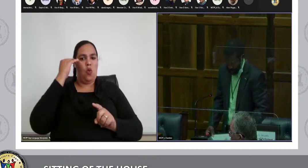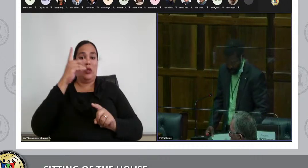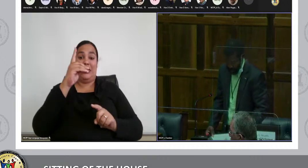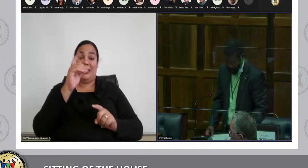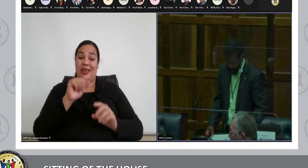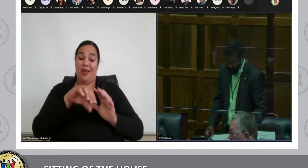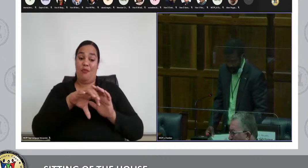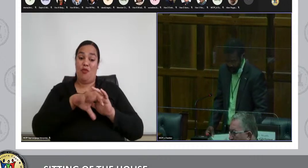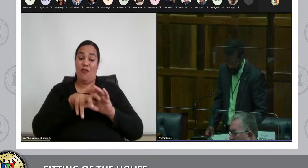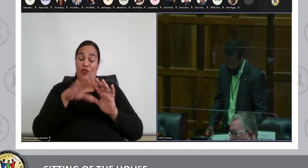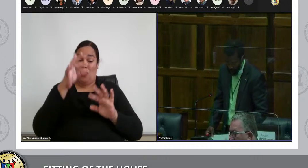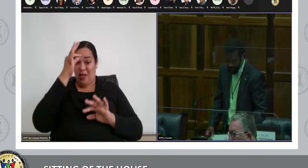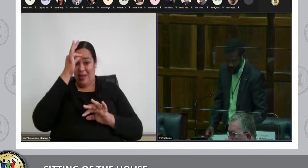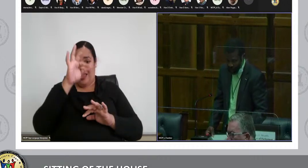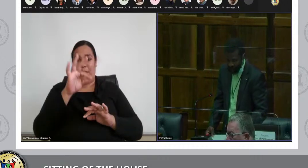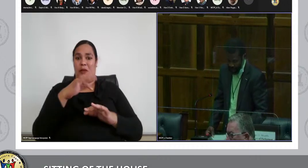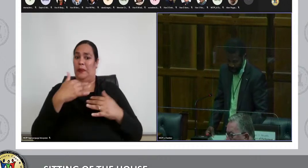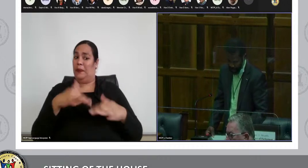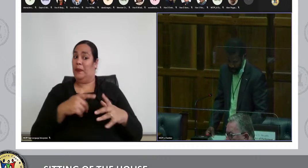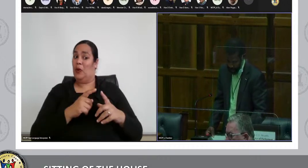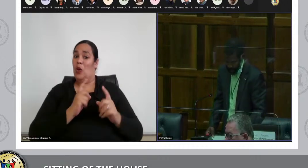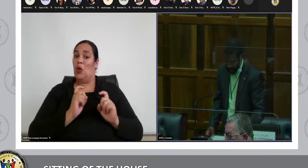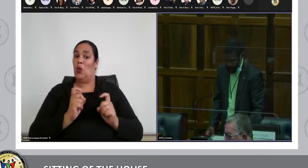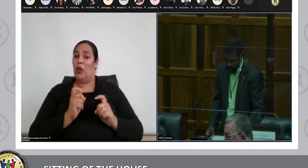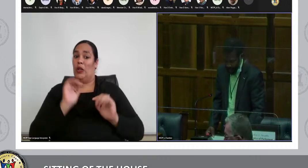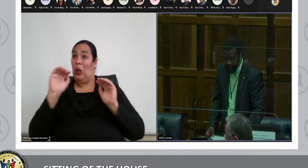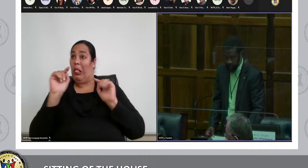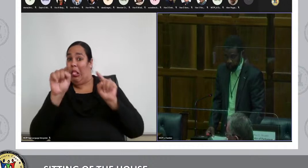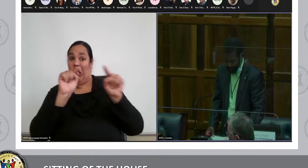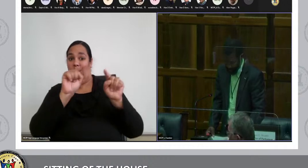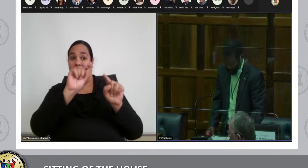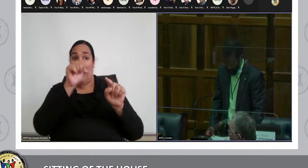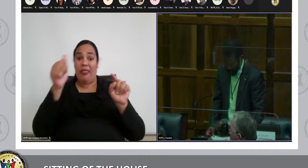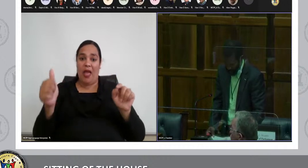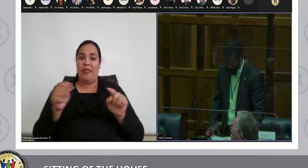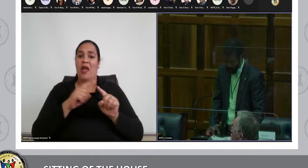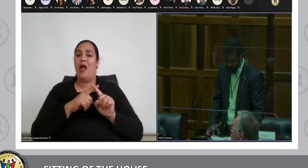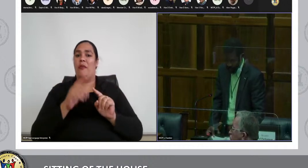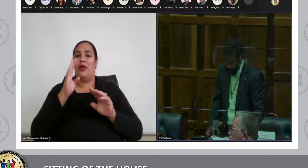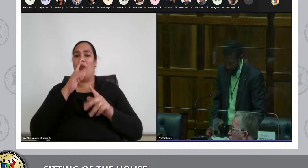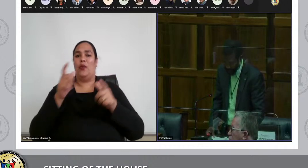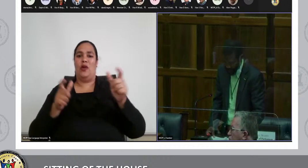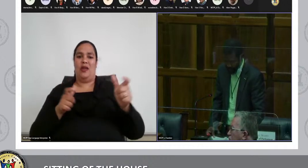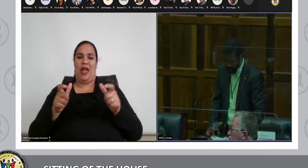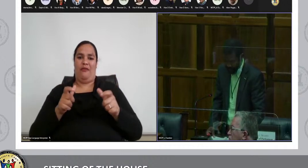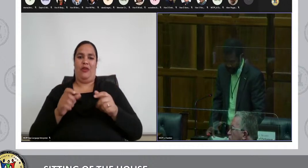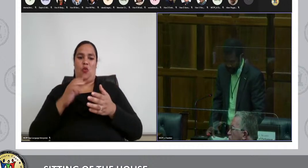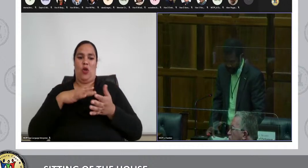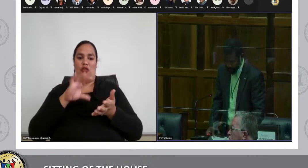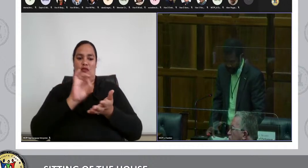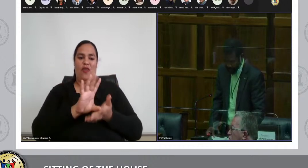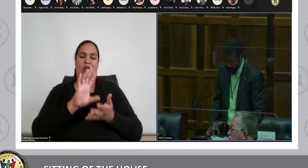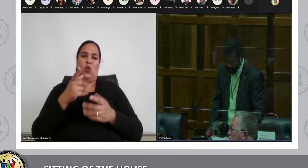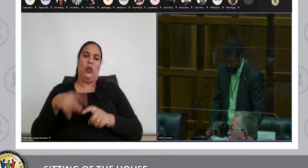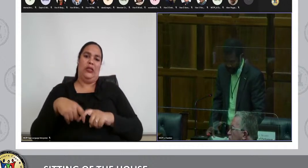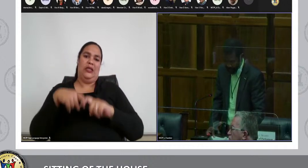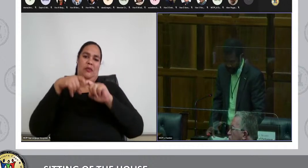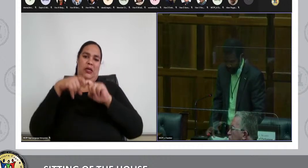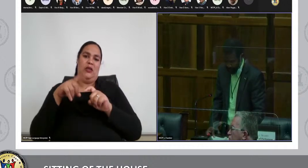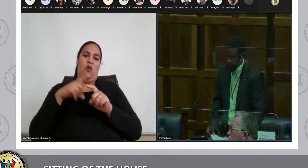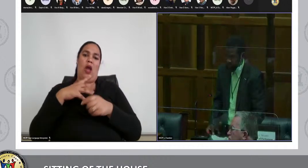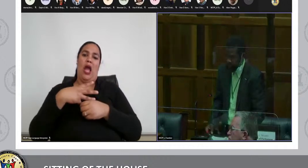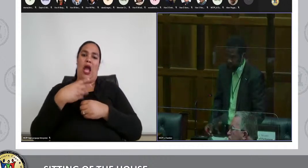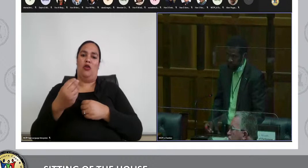in the provincial government is very quick to call on others where it is not governing to be fired or suspended pending outcomes